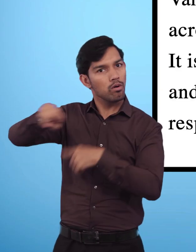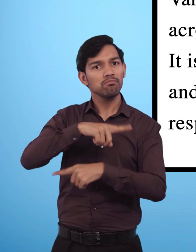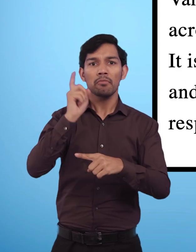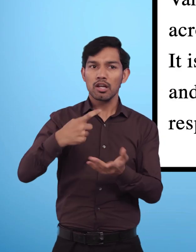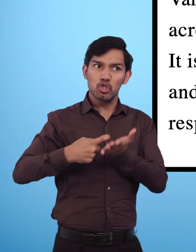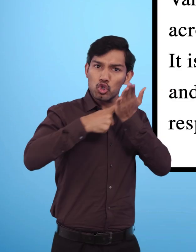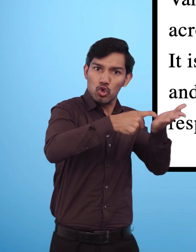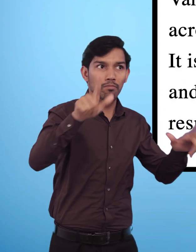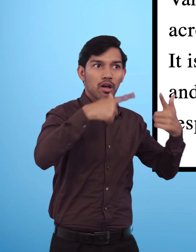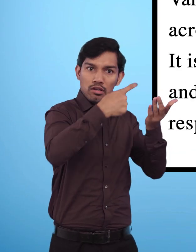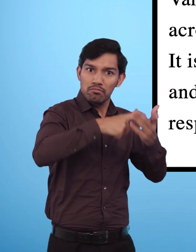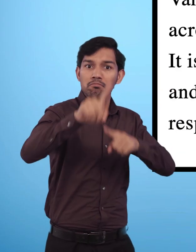respecting forests is raised.